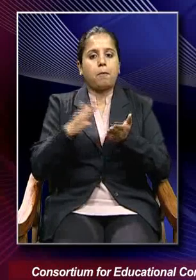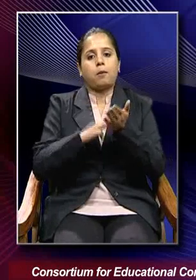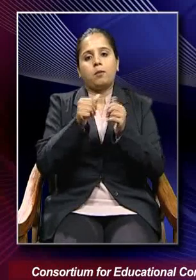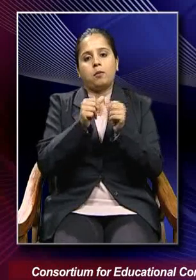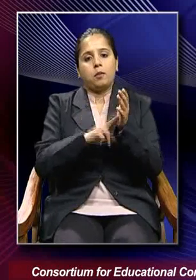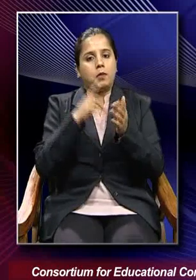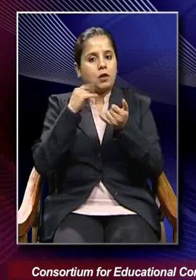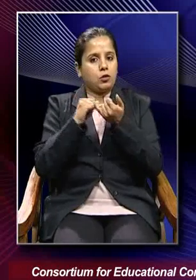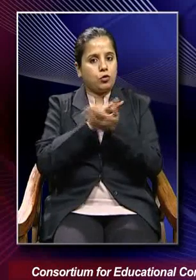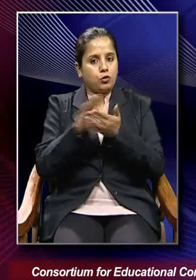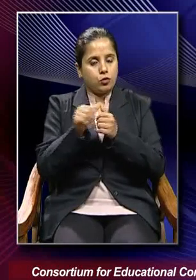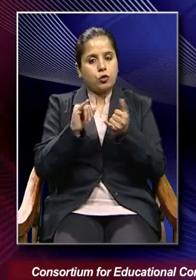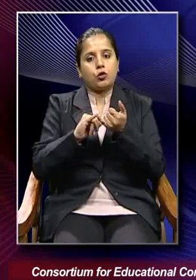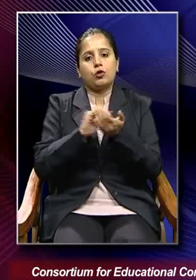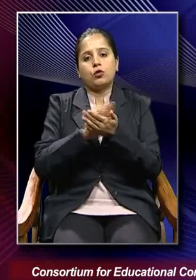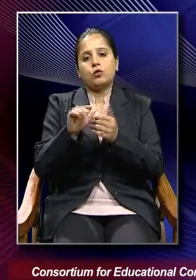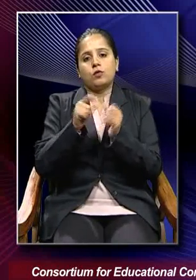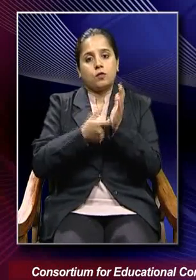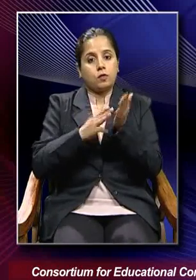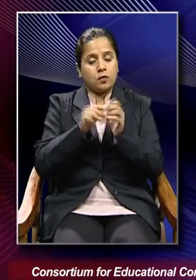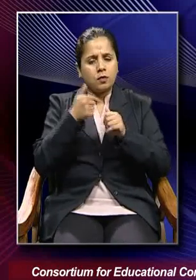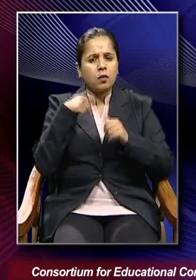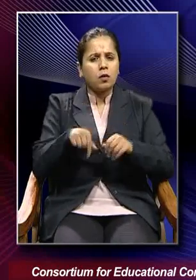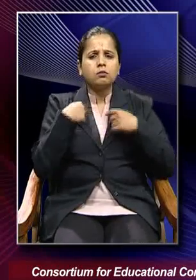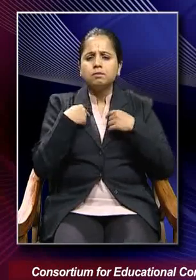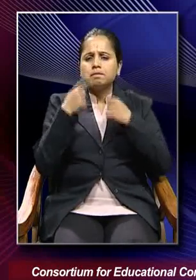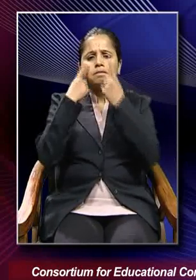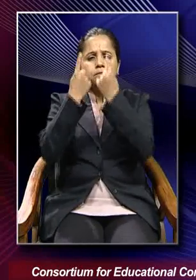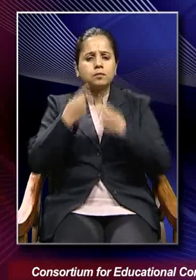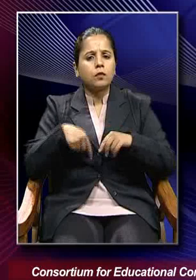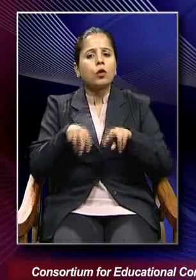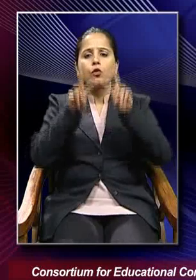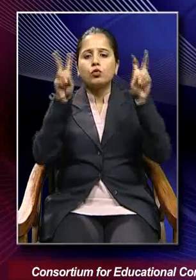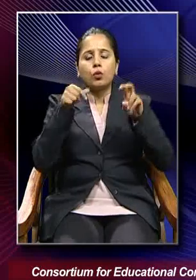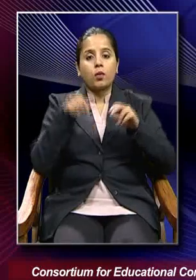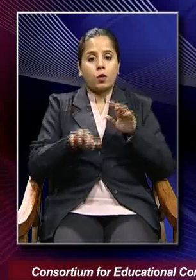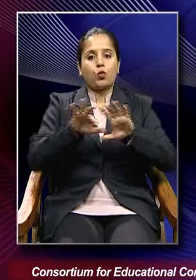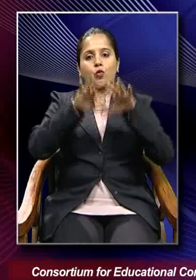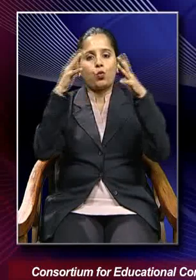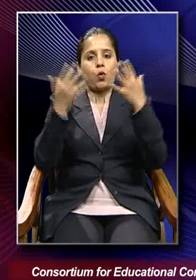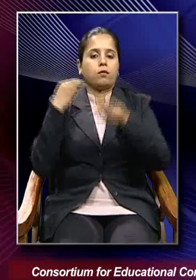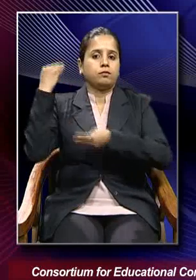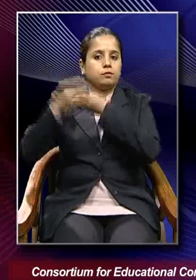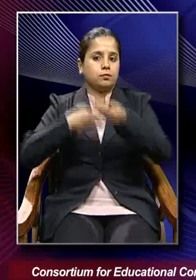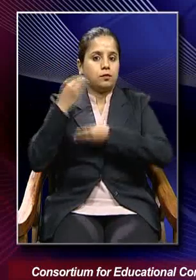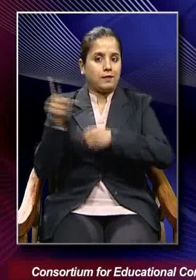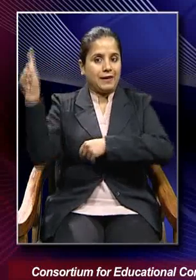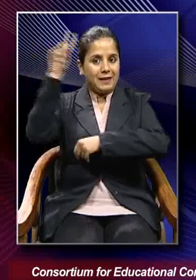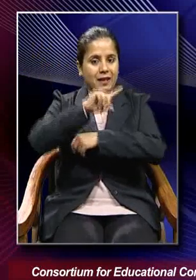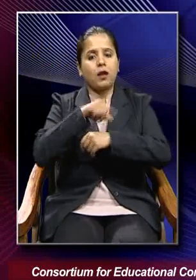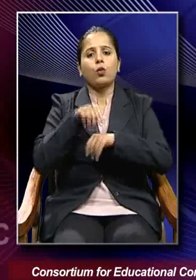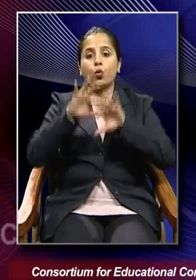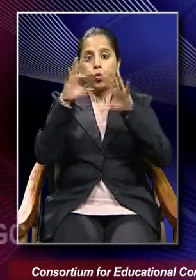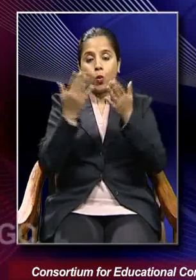Sharma. The topic of analysis is World Heritage Day. In